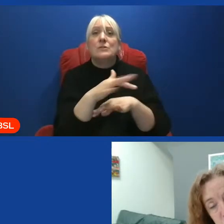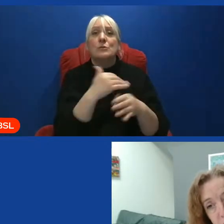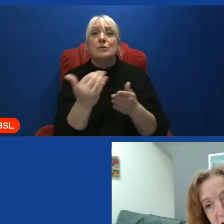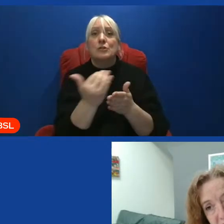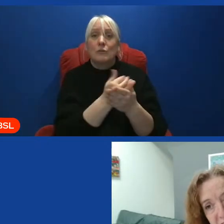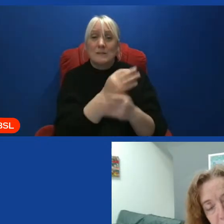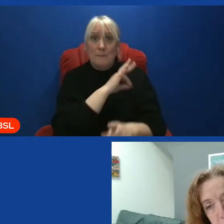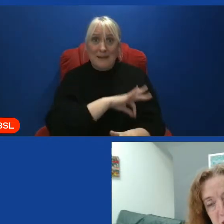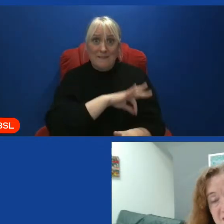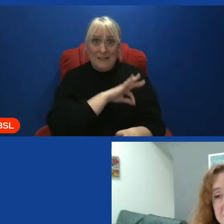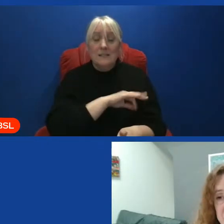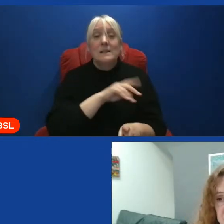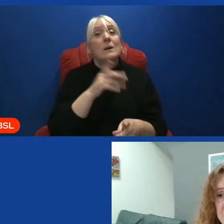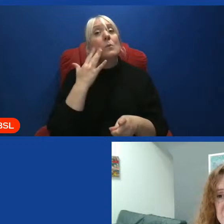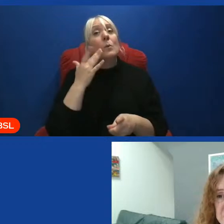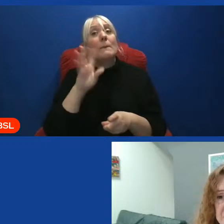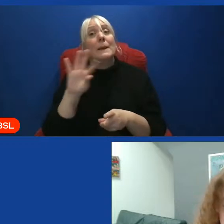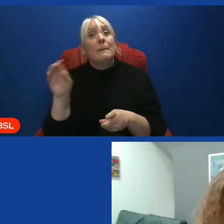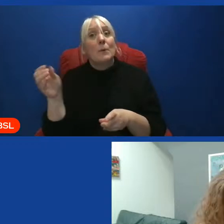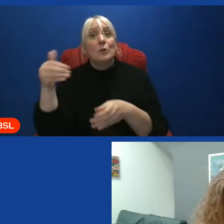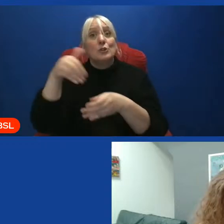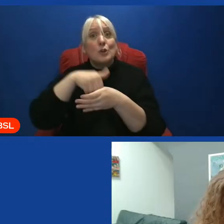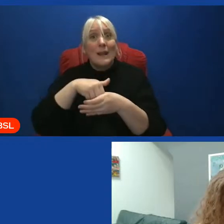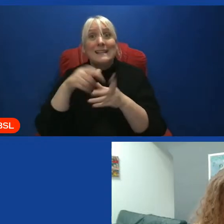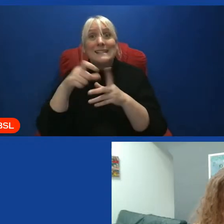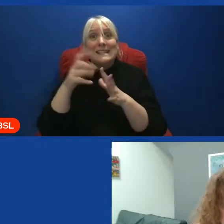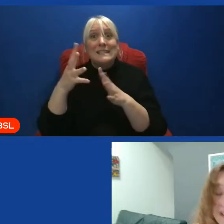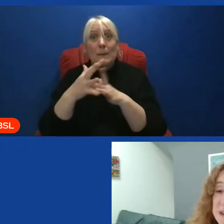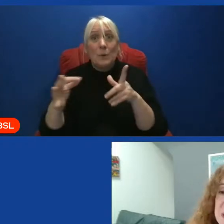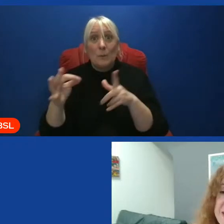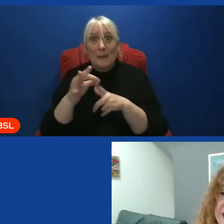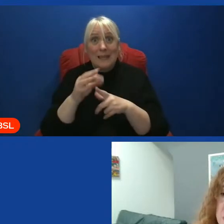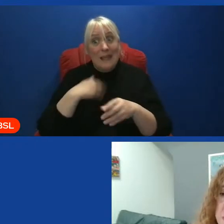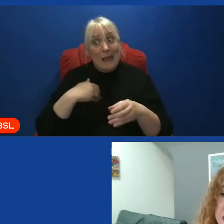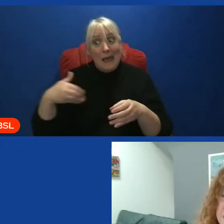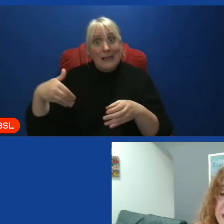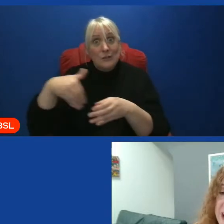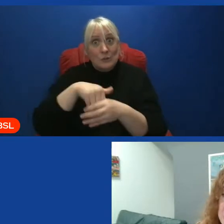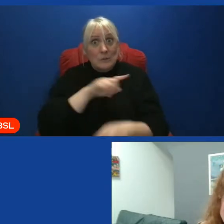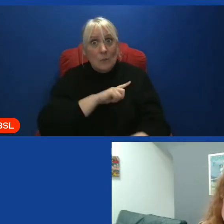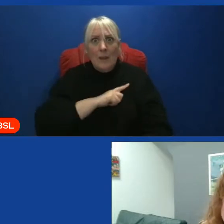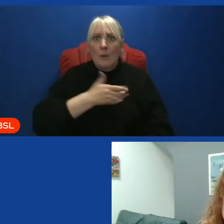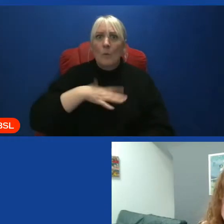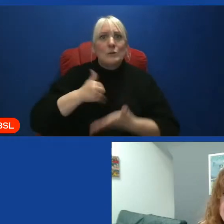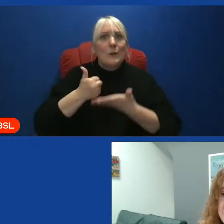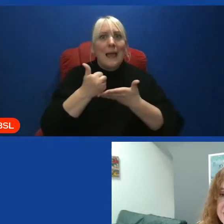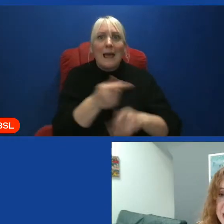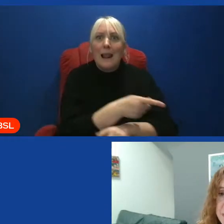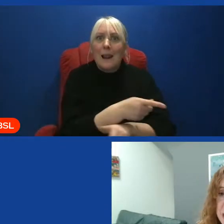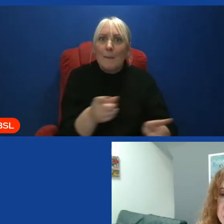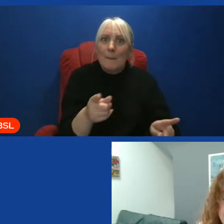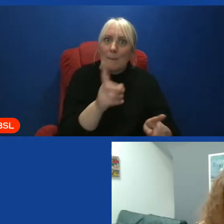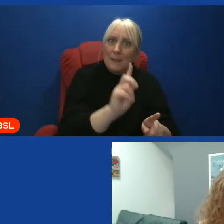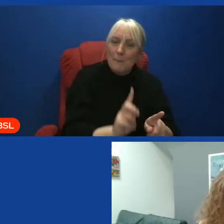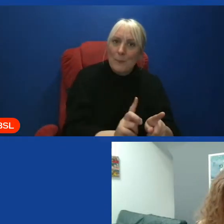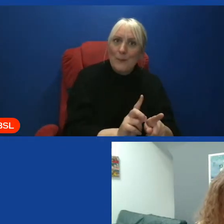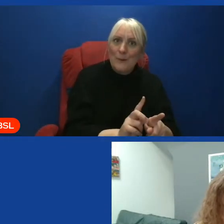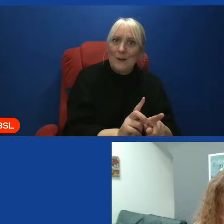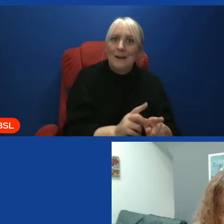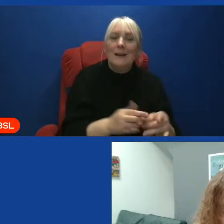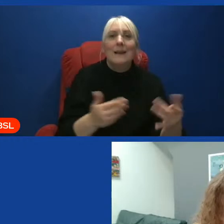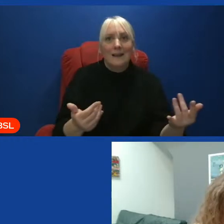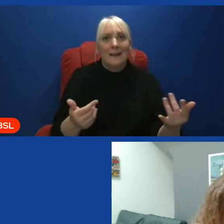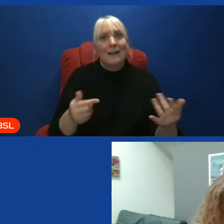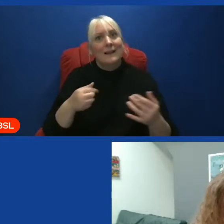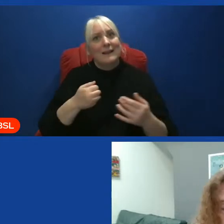people join the DWP, certainly when I joined 30 years ago, I joined because I wanted to help people. And that was the ethos at that time, that you were there to